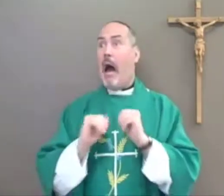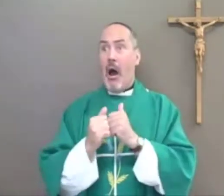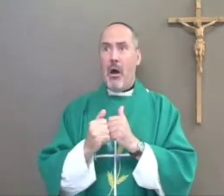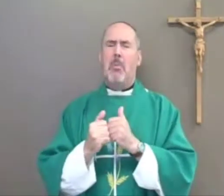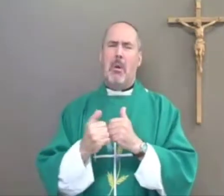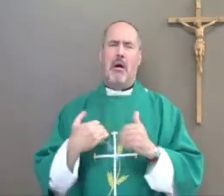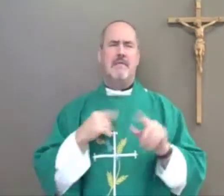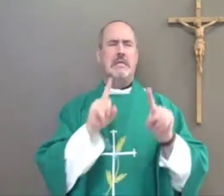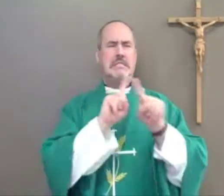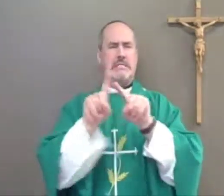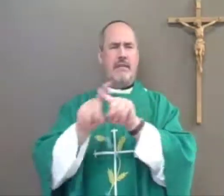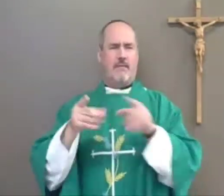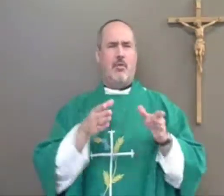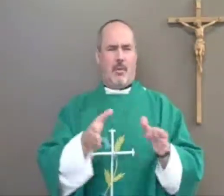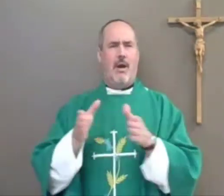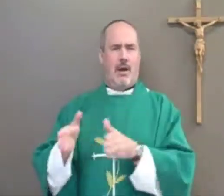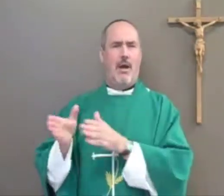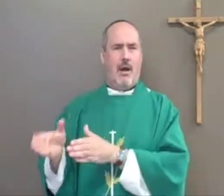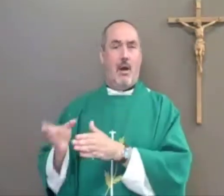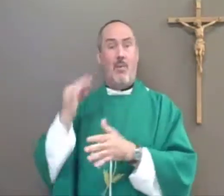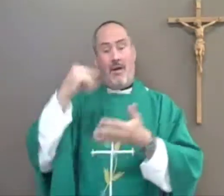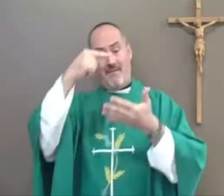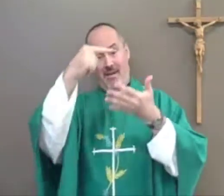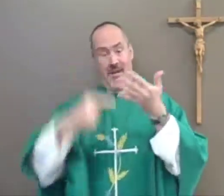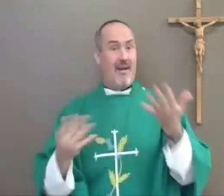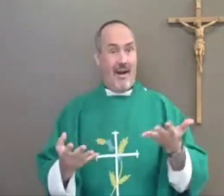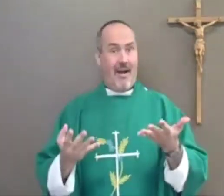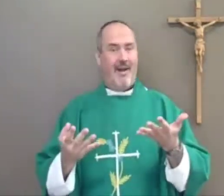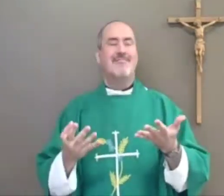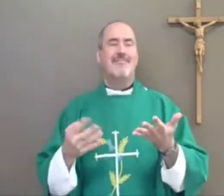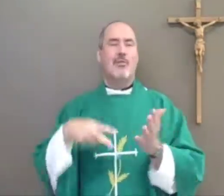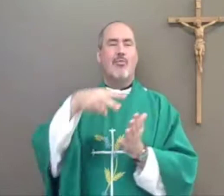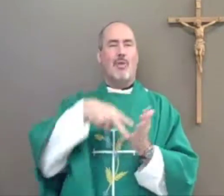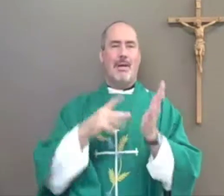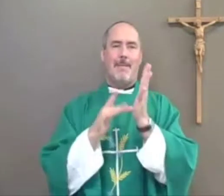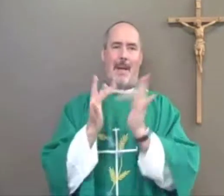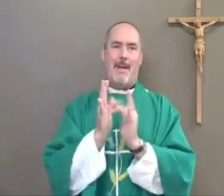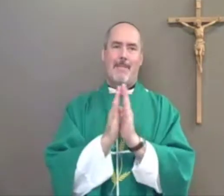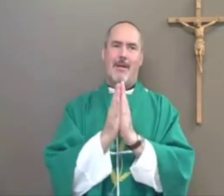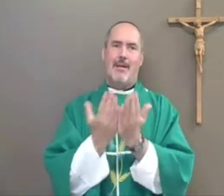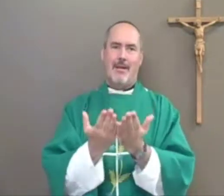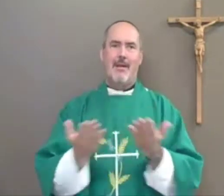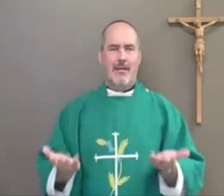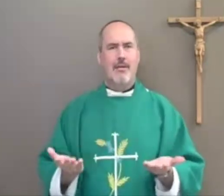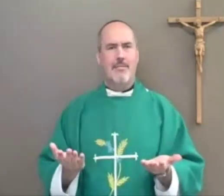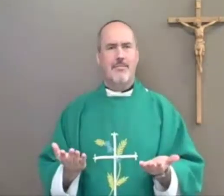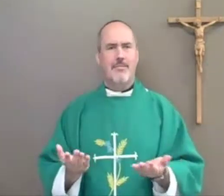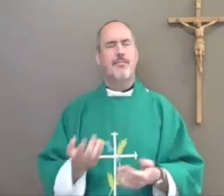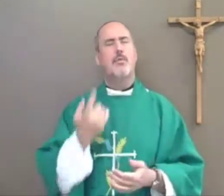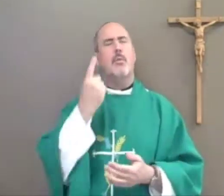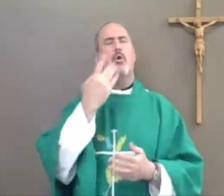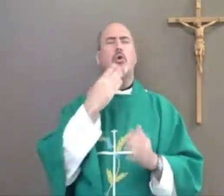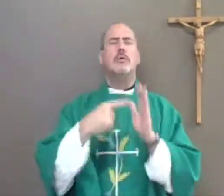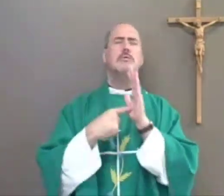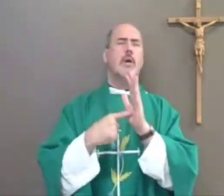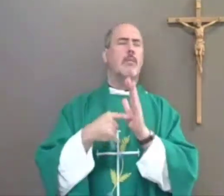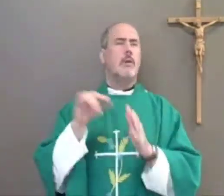on a daily basis, but through a variety of ways. One of those ways is by when we read the Bible.